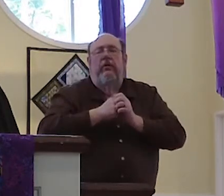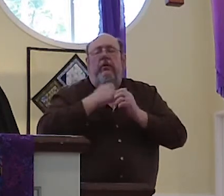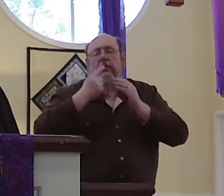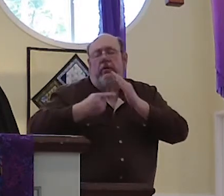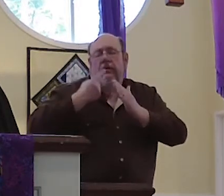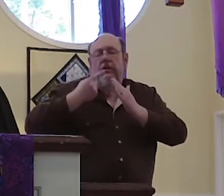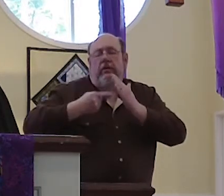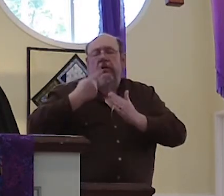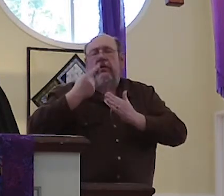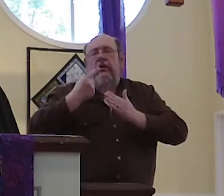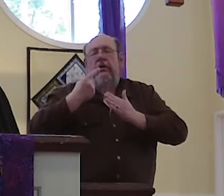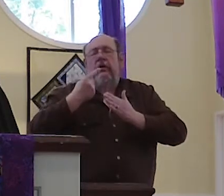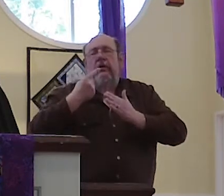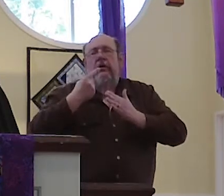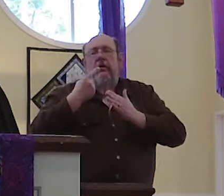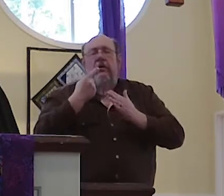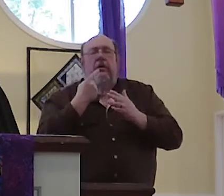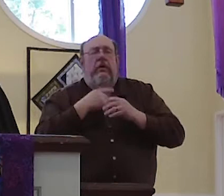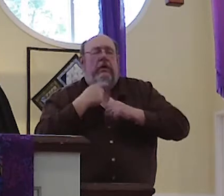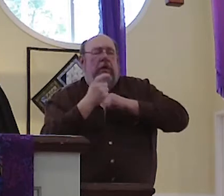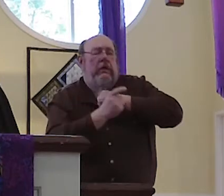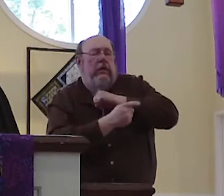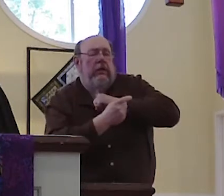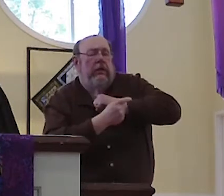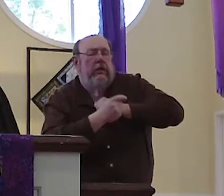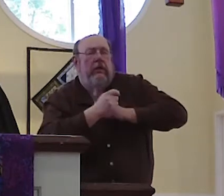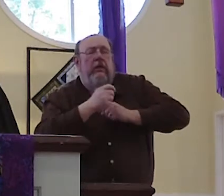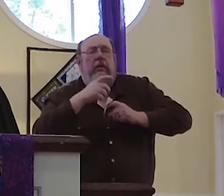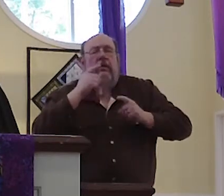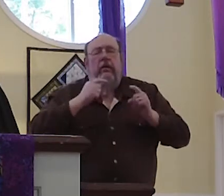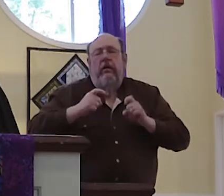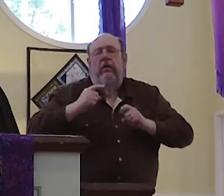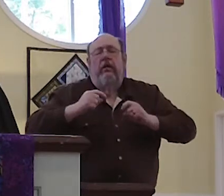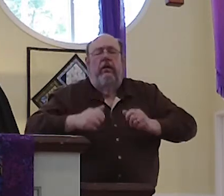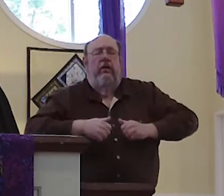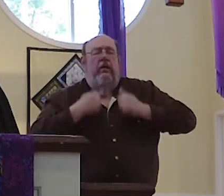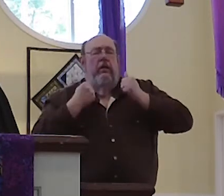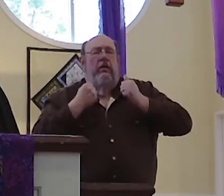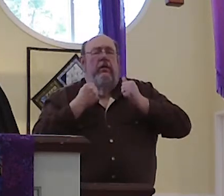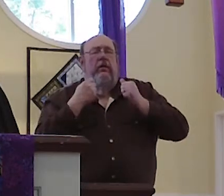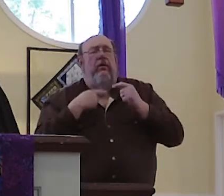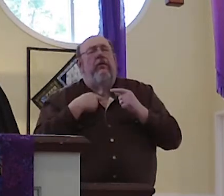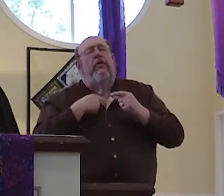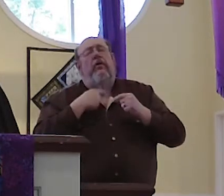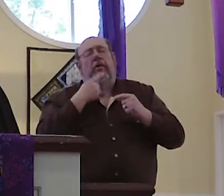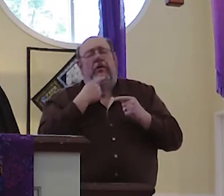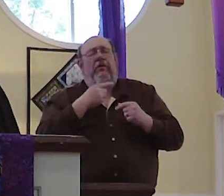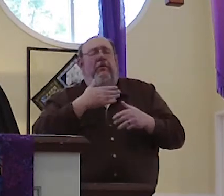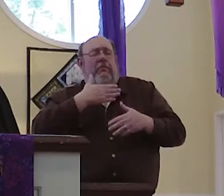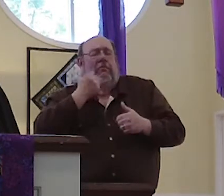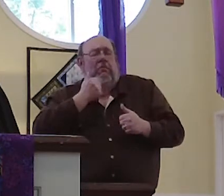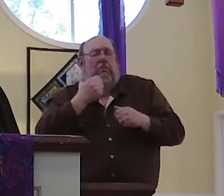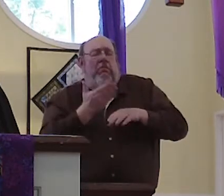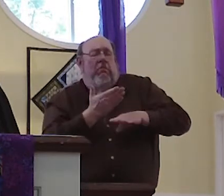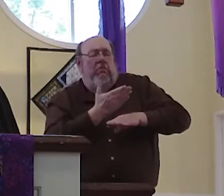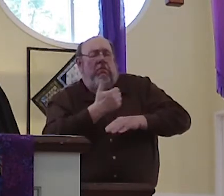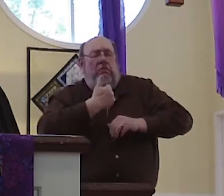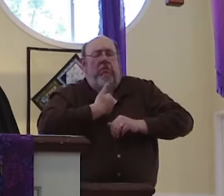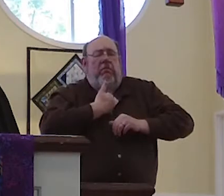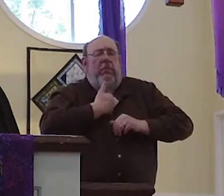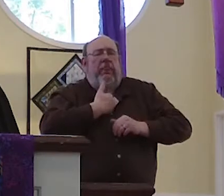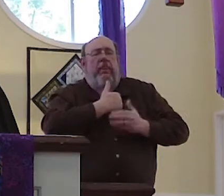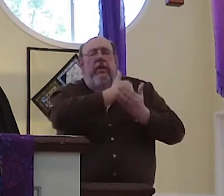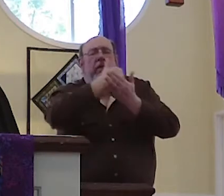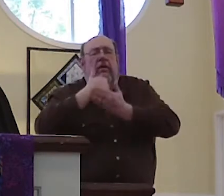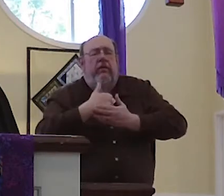Sometimes we want to tamper with the lives of those around us for our own ends. Help us to love our